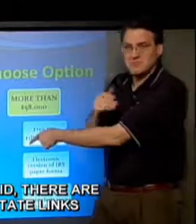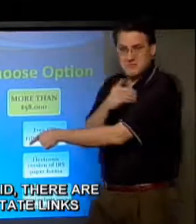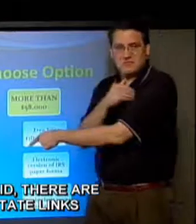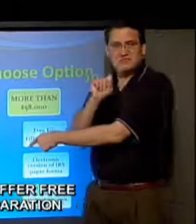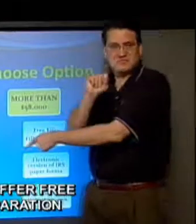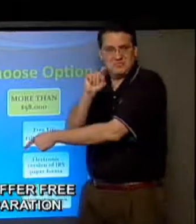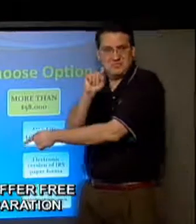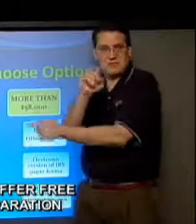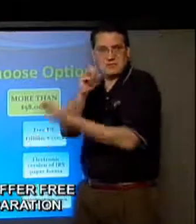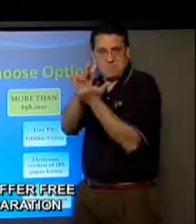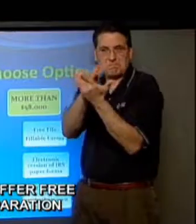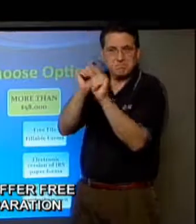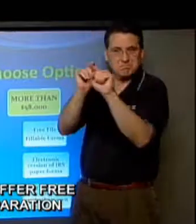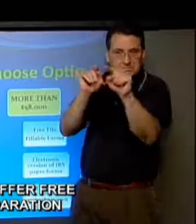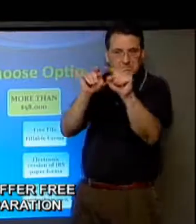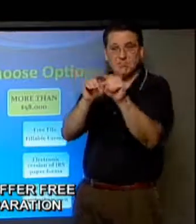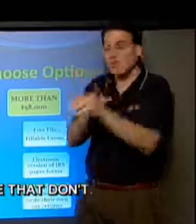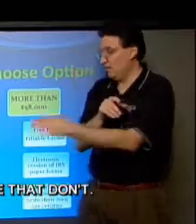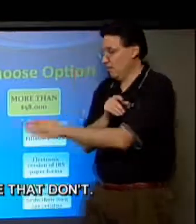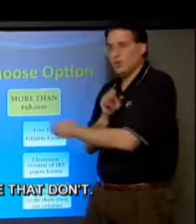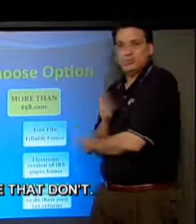links that offer free preparation and some that don't.